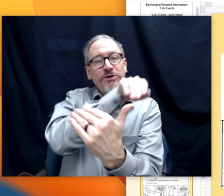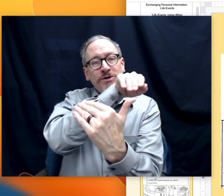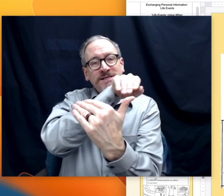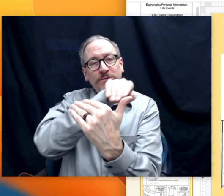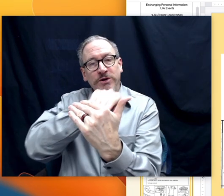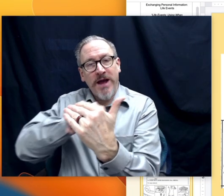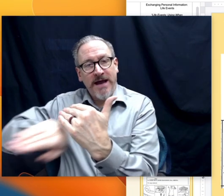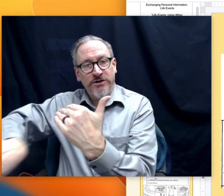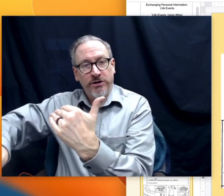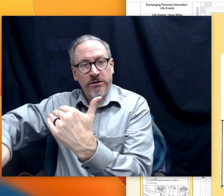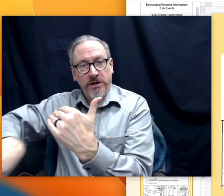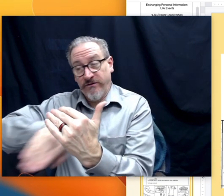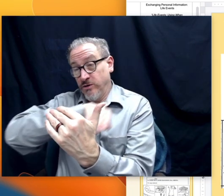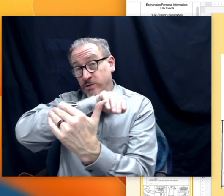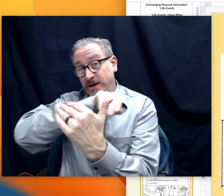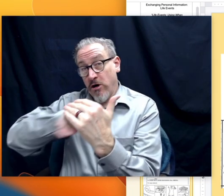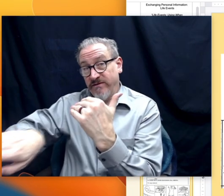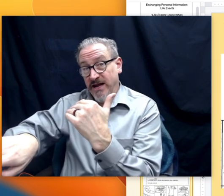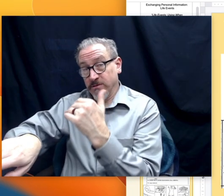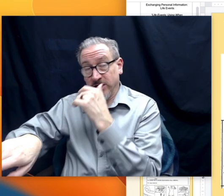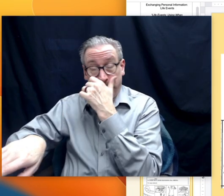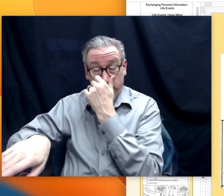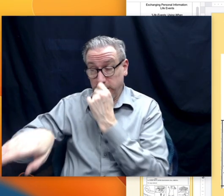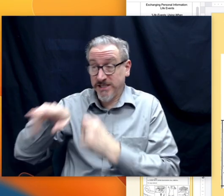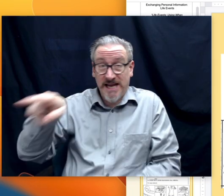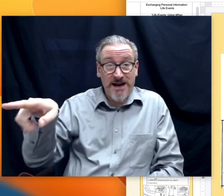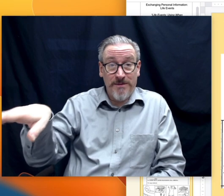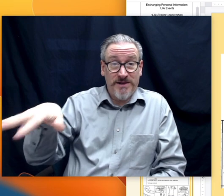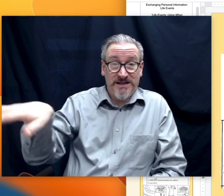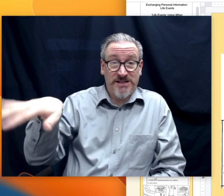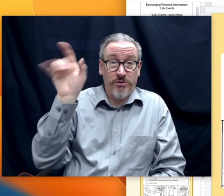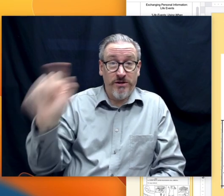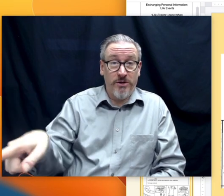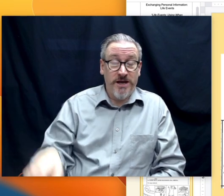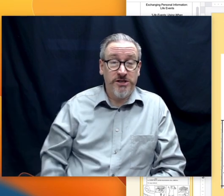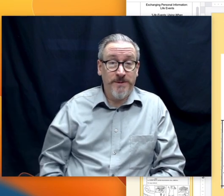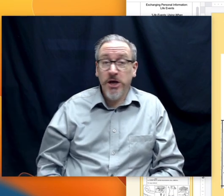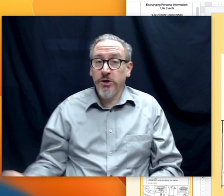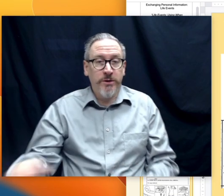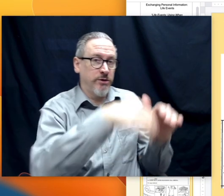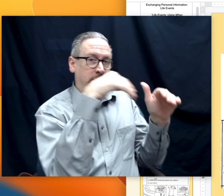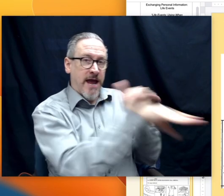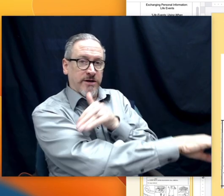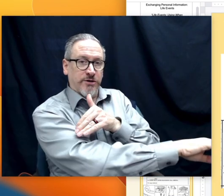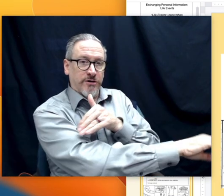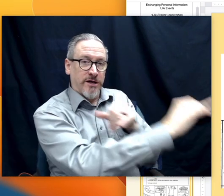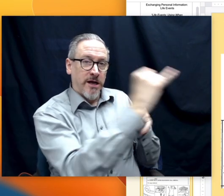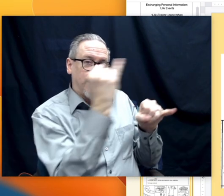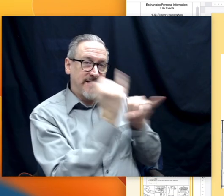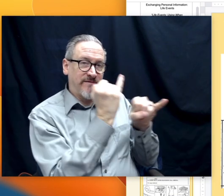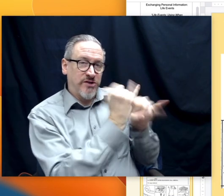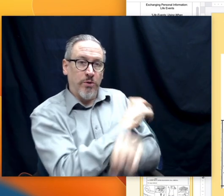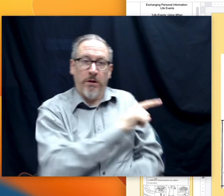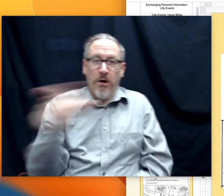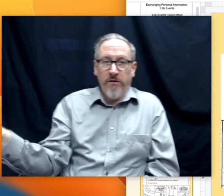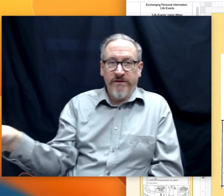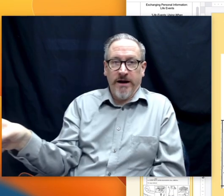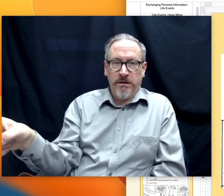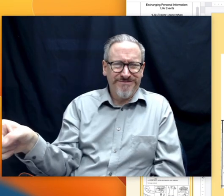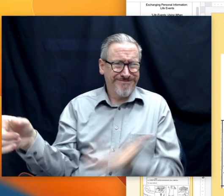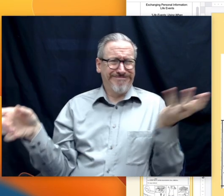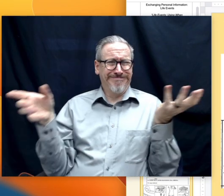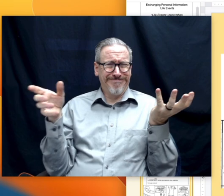So notice how when you enter, if you do it off in that direction, you're setting up that that's where the location would be. You wouldn't do entered deaf school